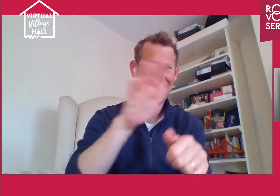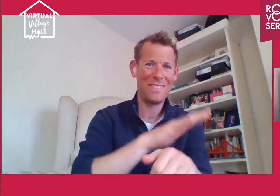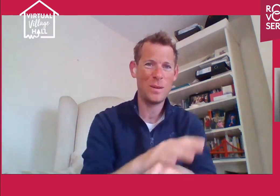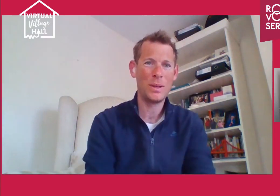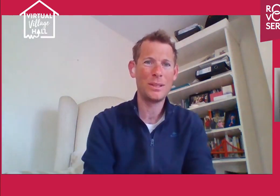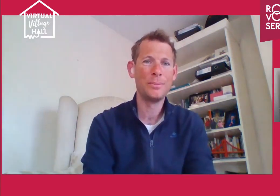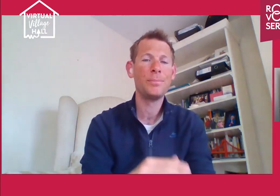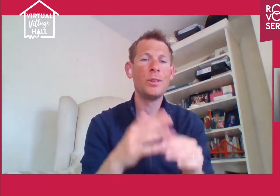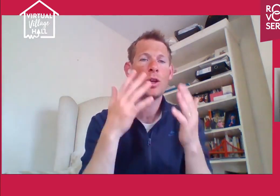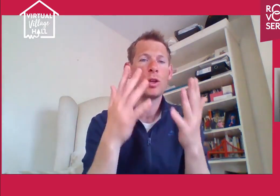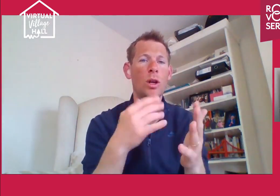Well done, everyone.